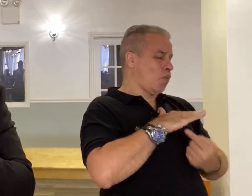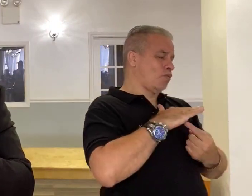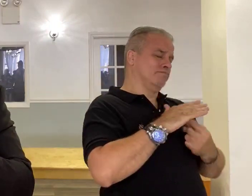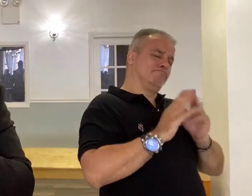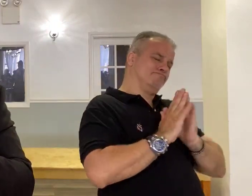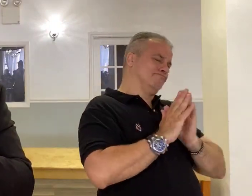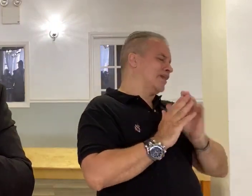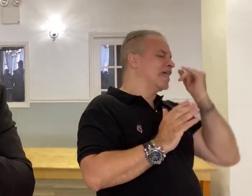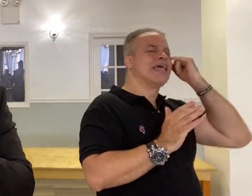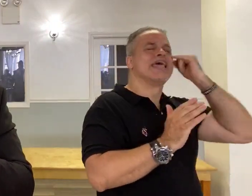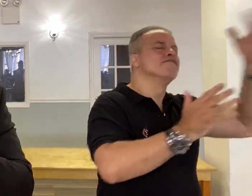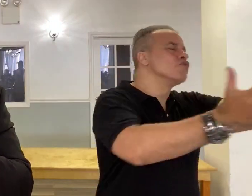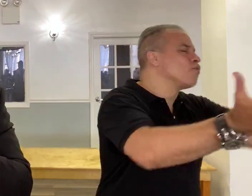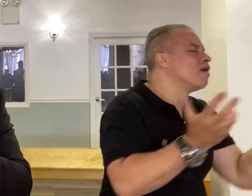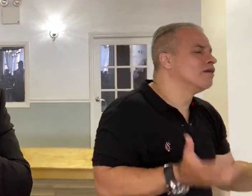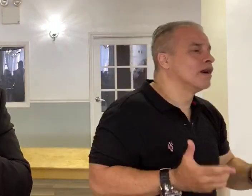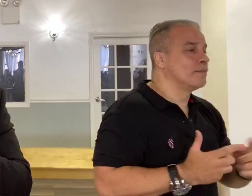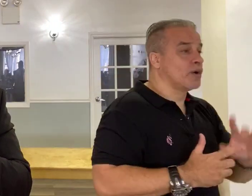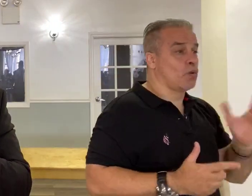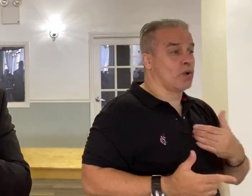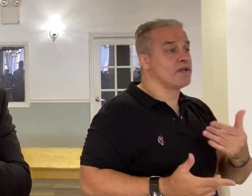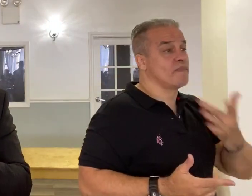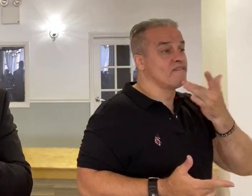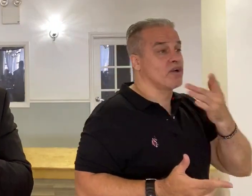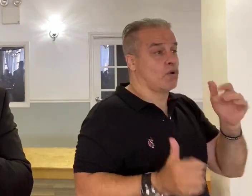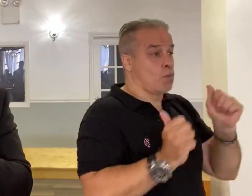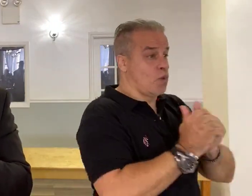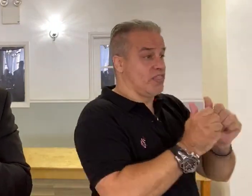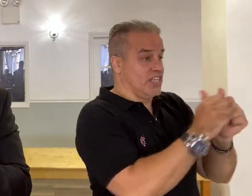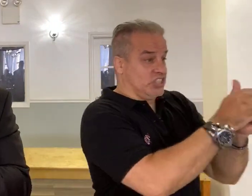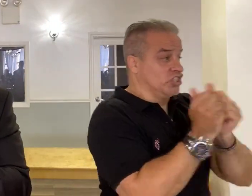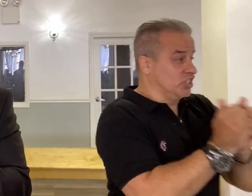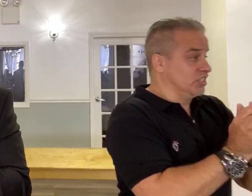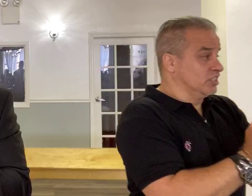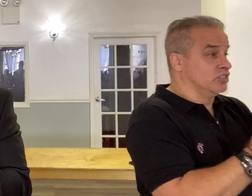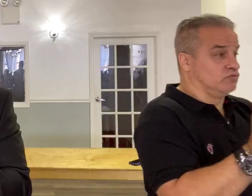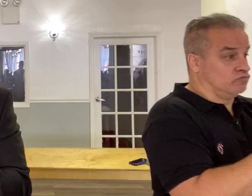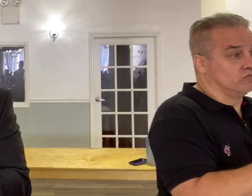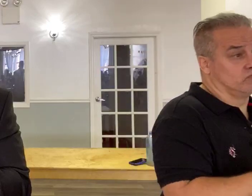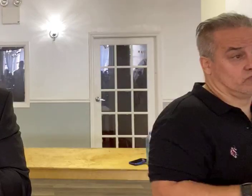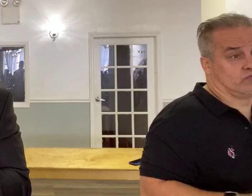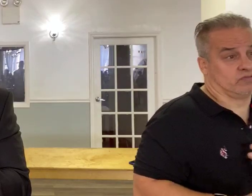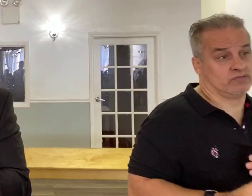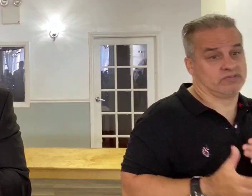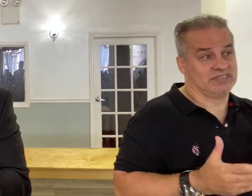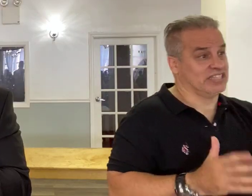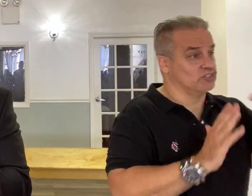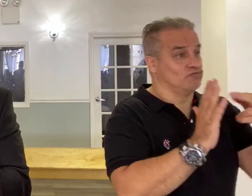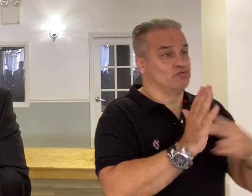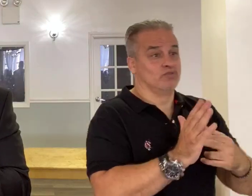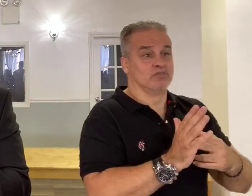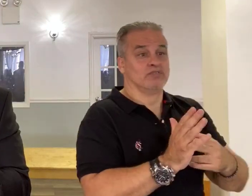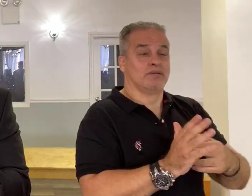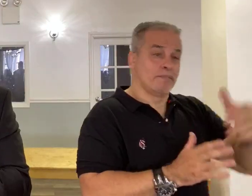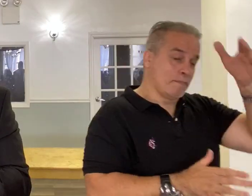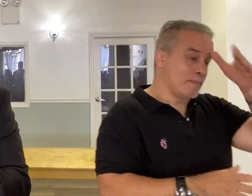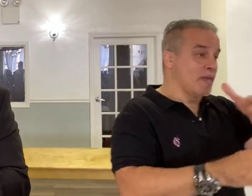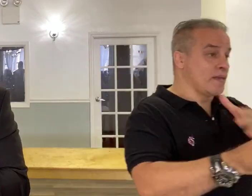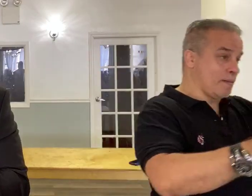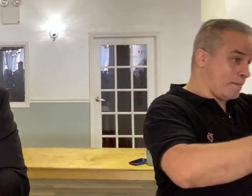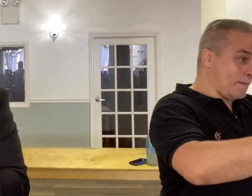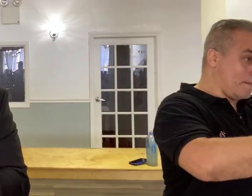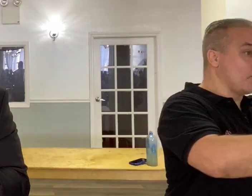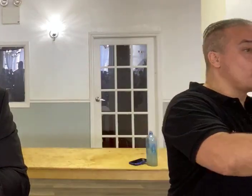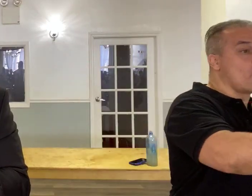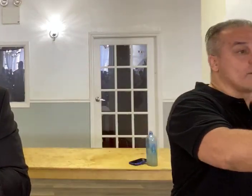There are no rules. The only rule is to pray, and to pray to Christ. That's the only rule. And we'll just